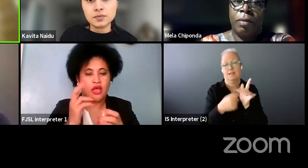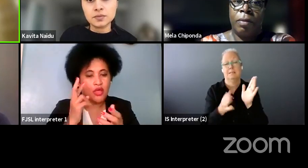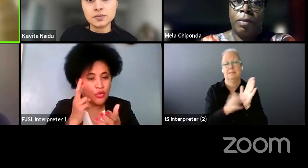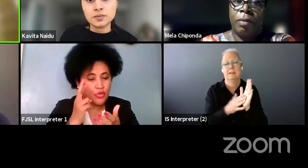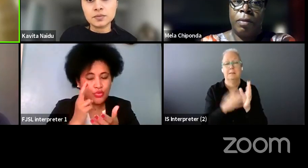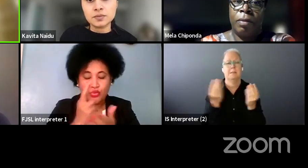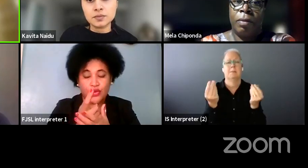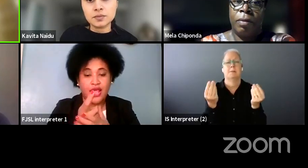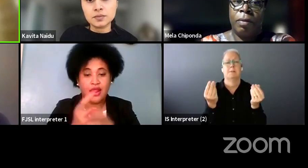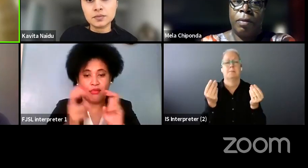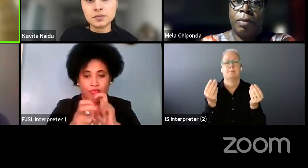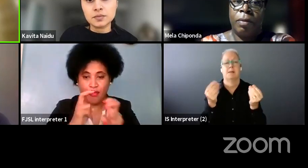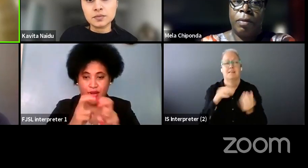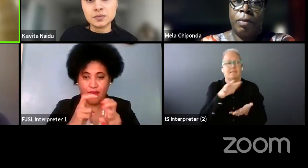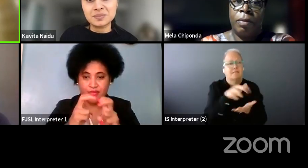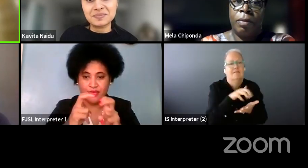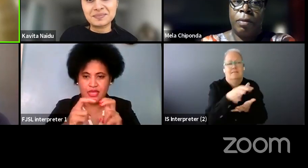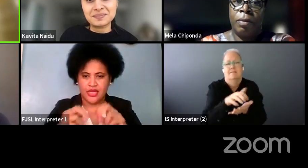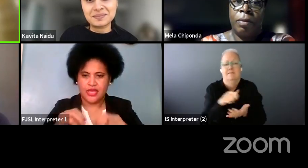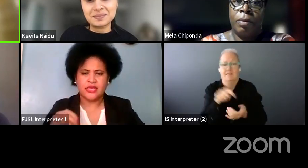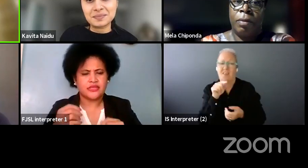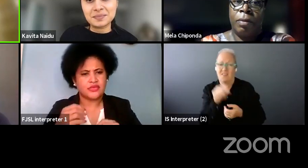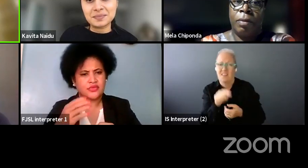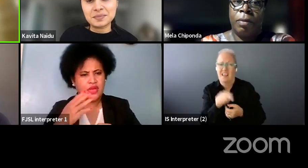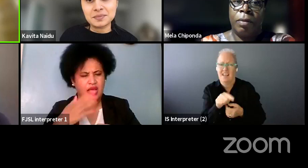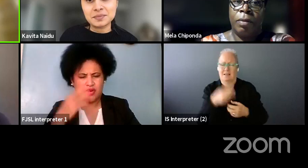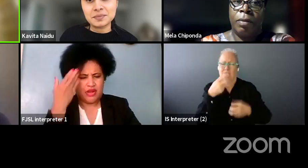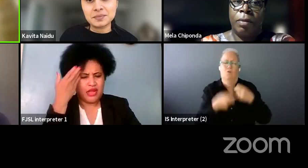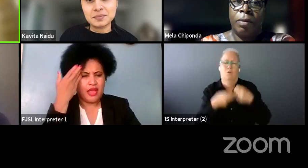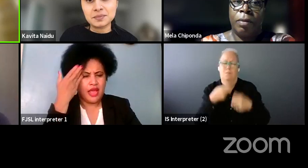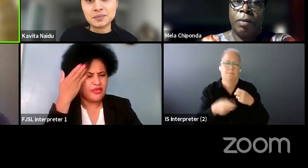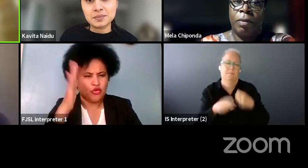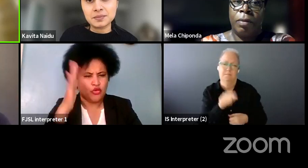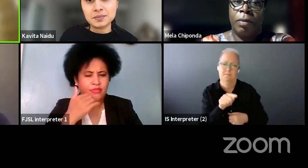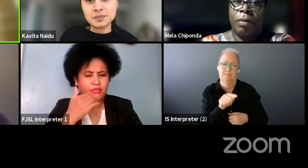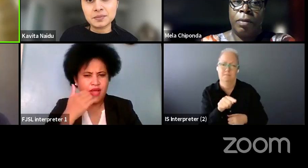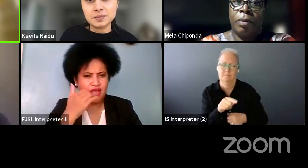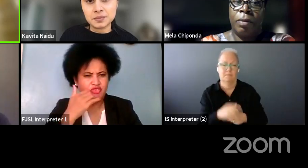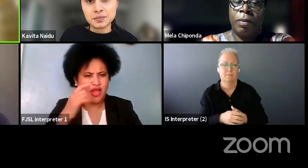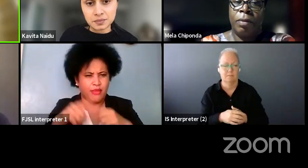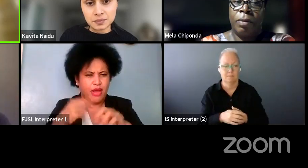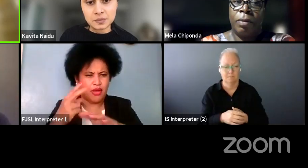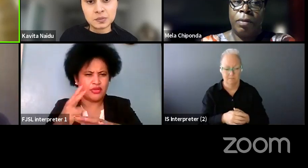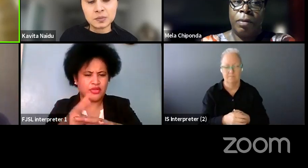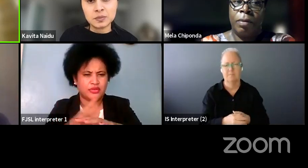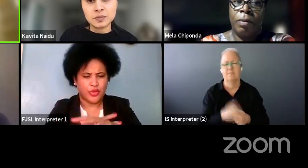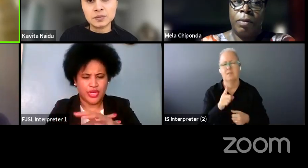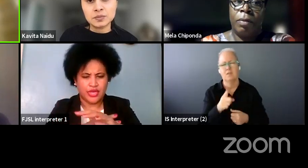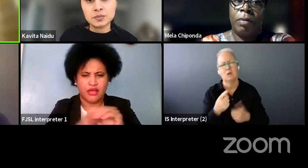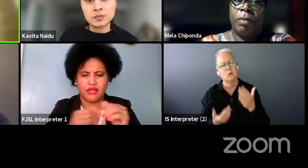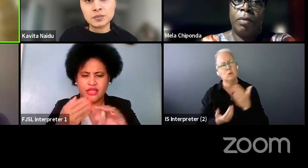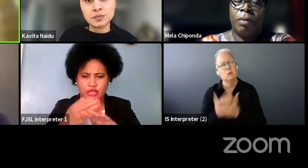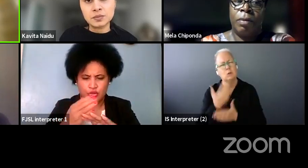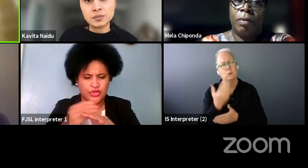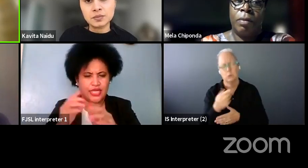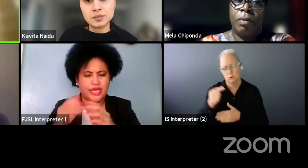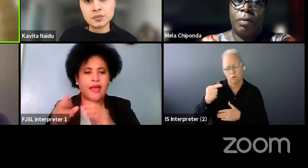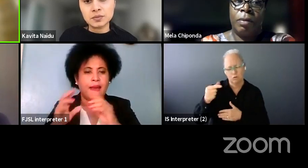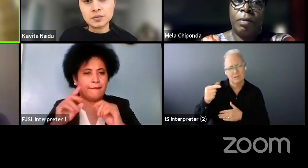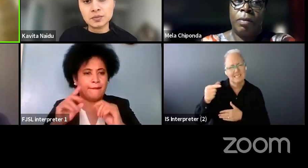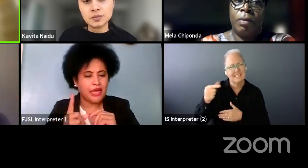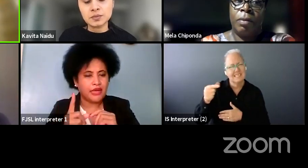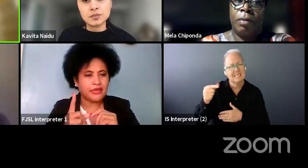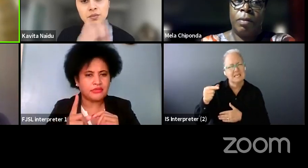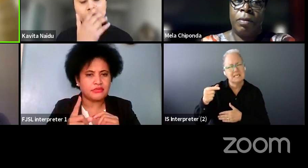So I was just wondering, I do not know that much about the Green New Deal, but what are solutions? You